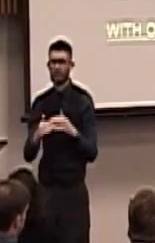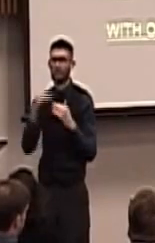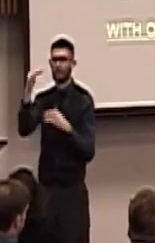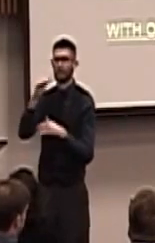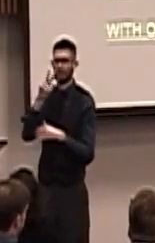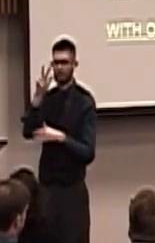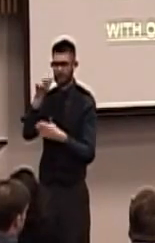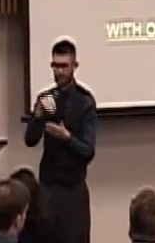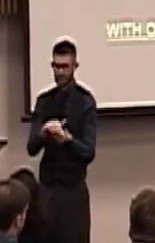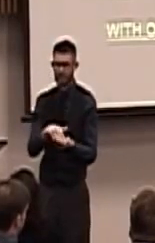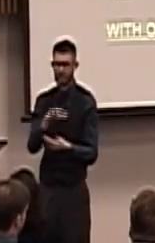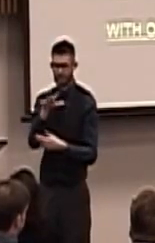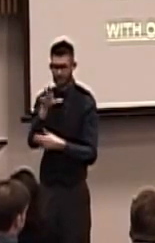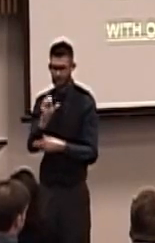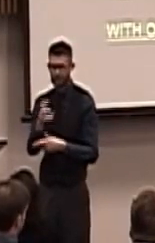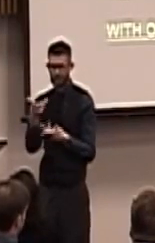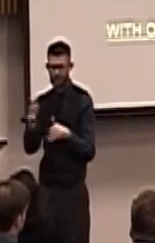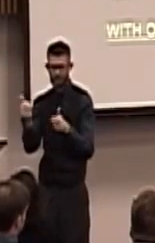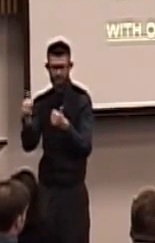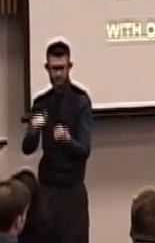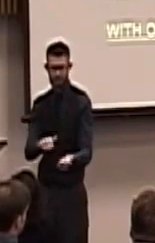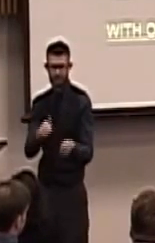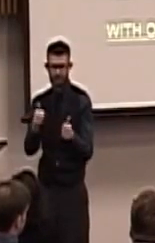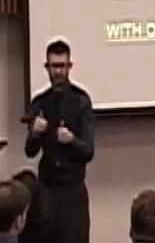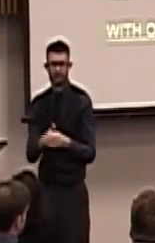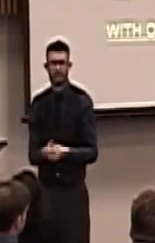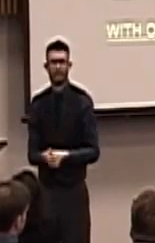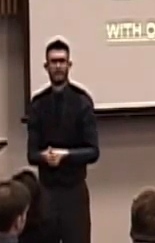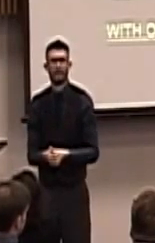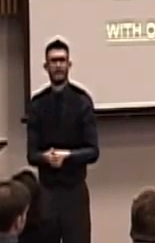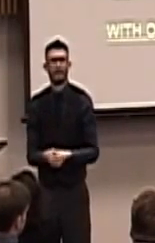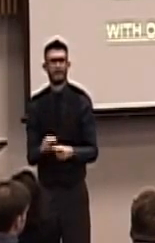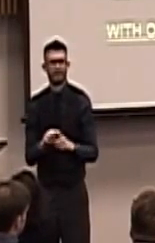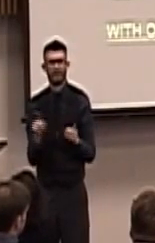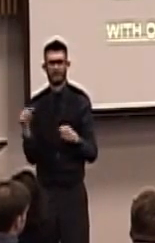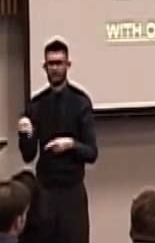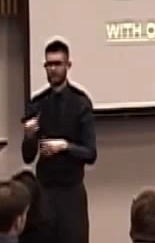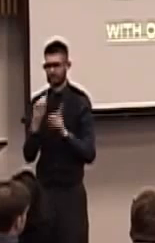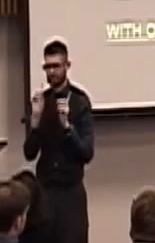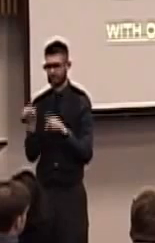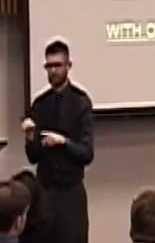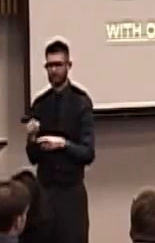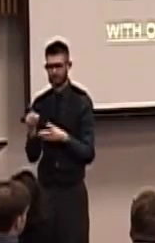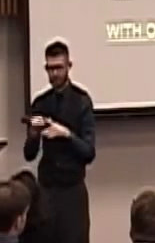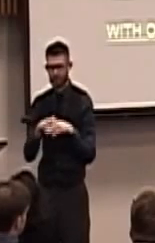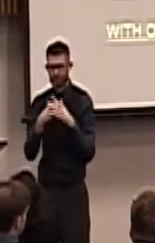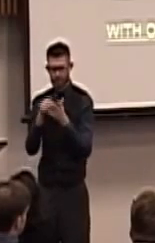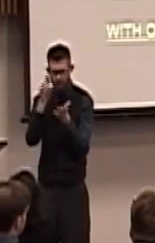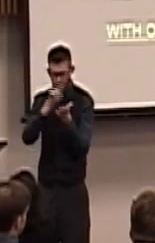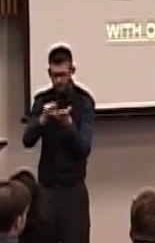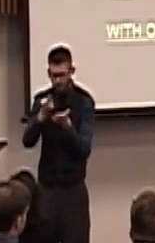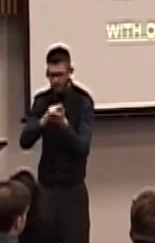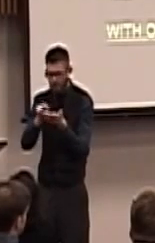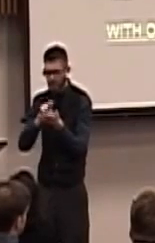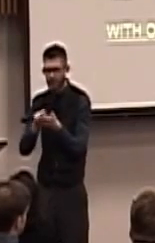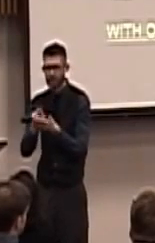I don't know. But they went and started doing some research and personally